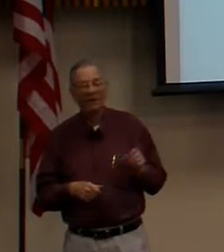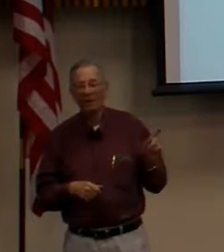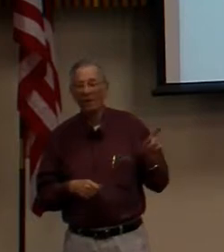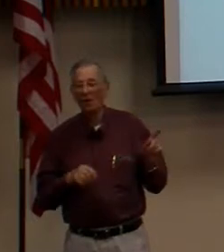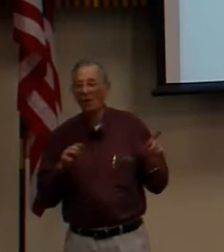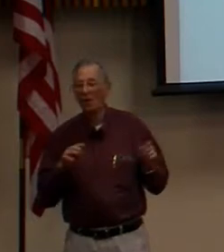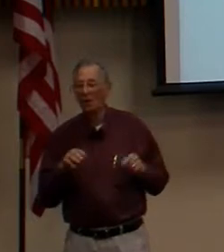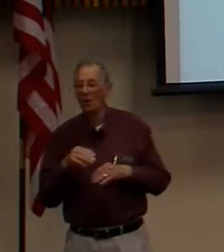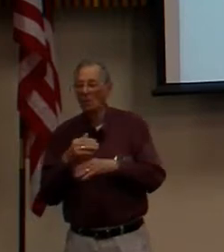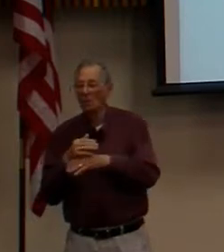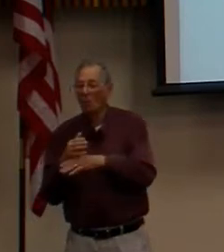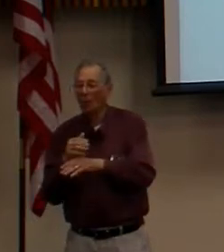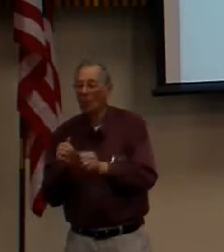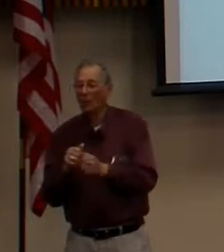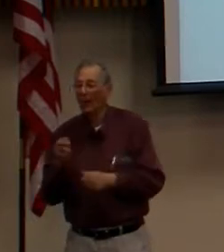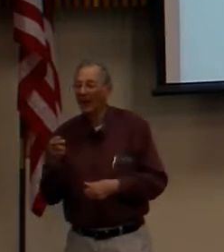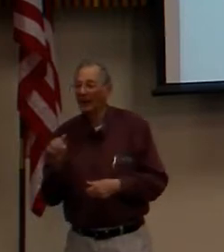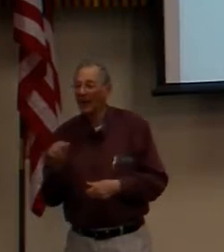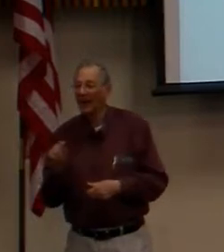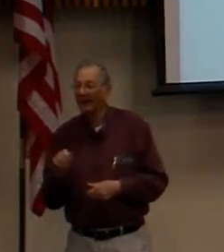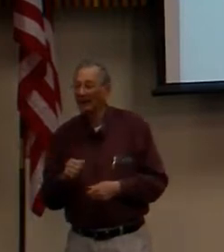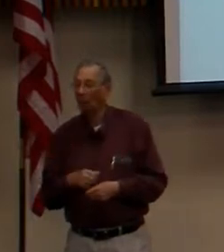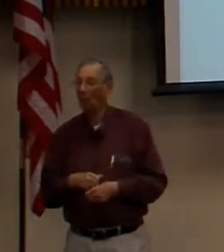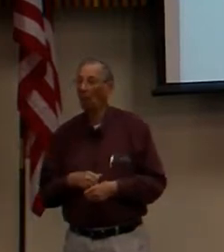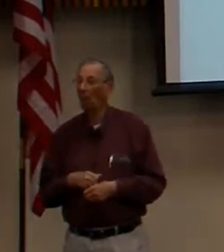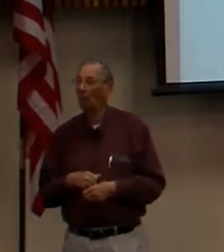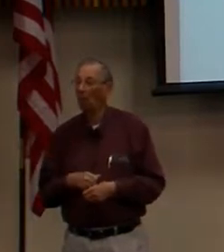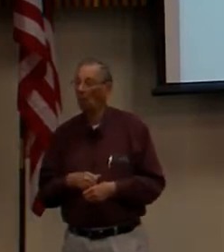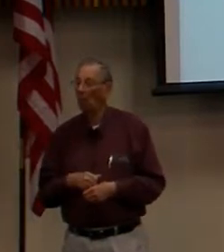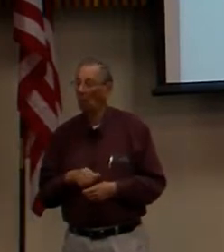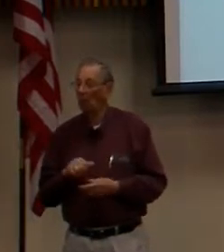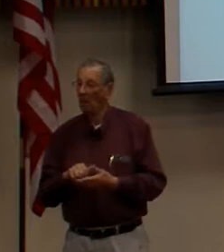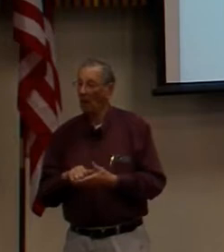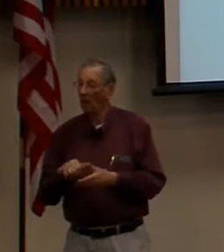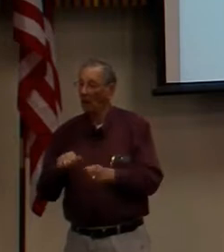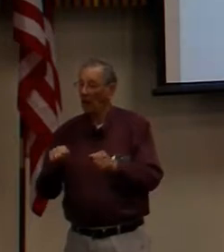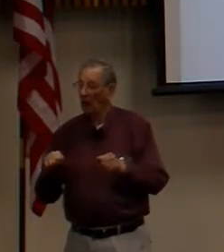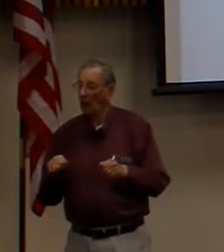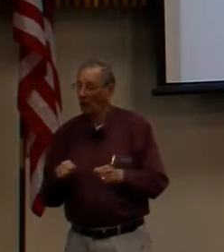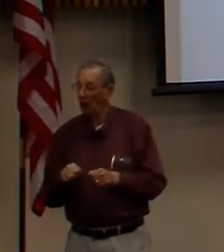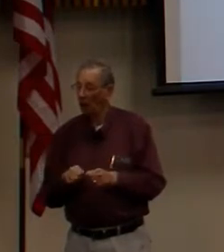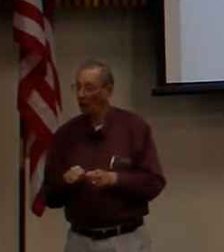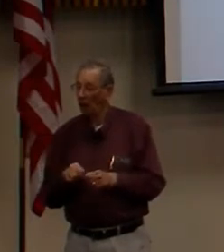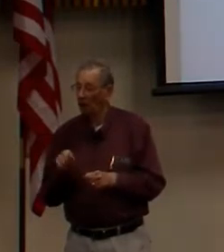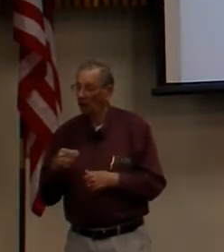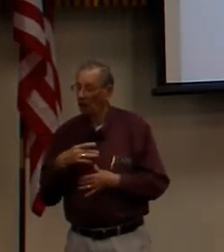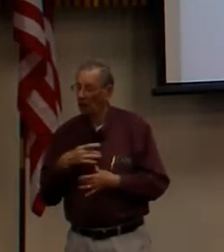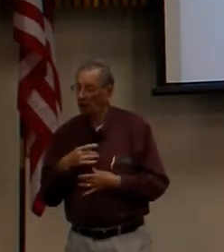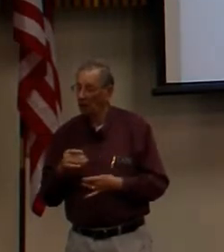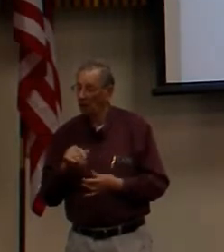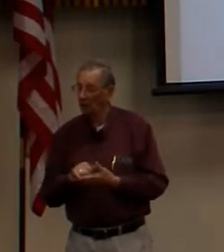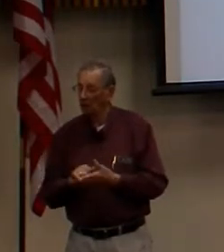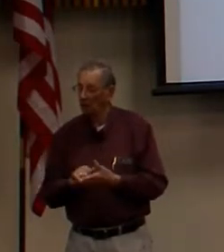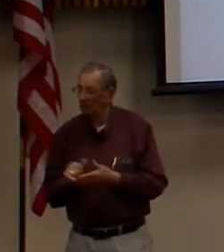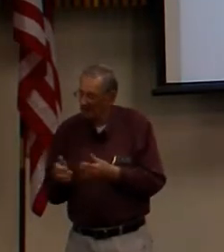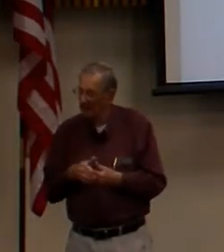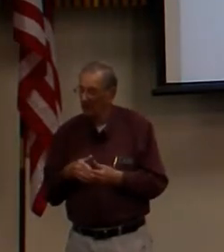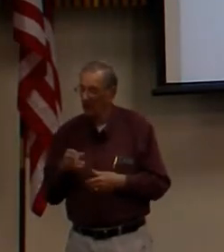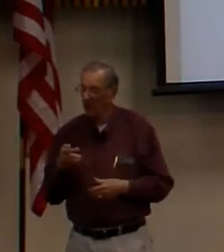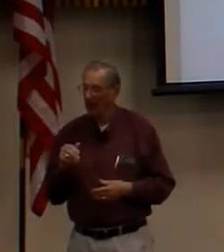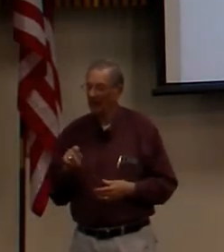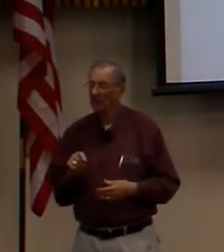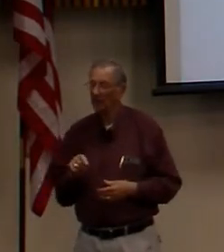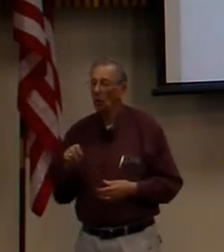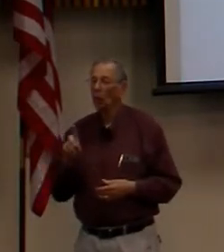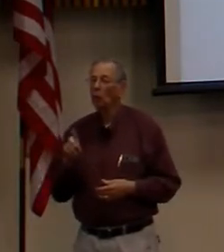the border with Haiti. So that was the area that they are interested in. Now, Duverge is